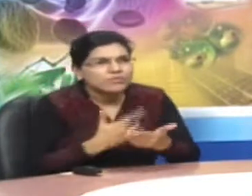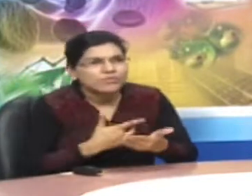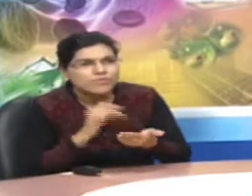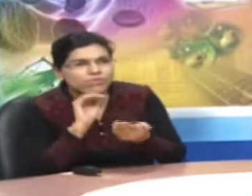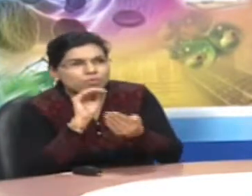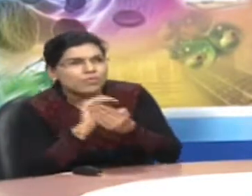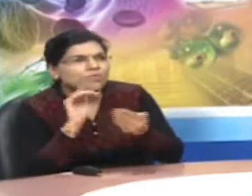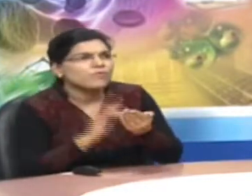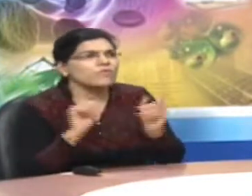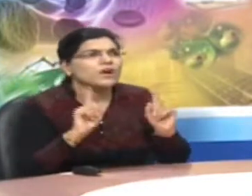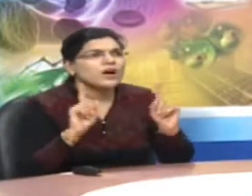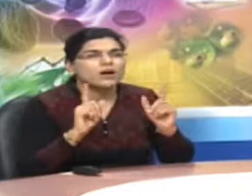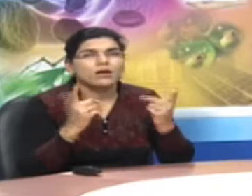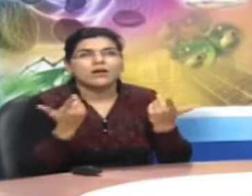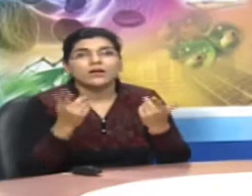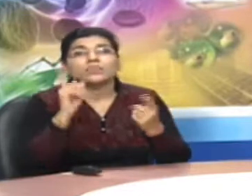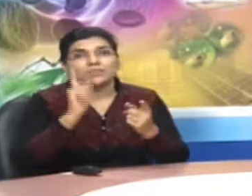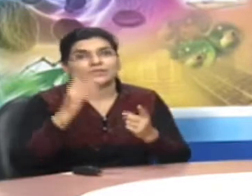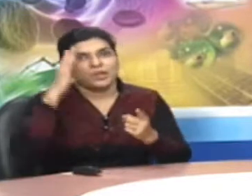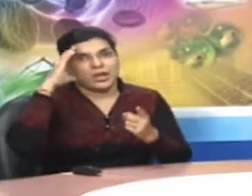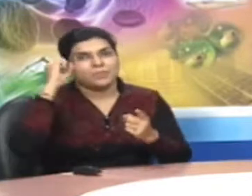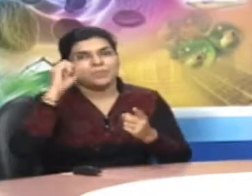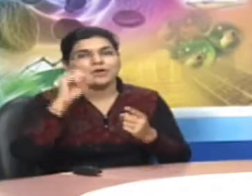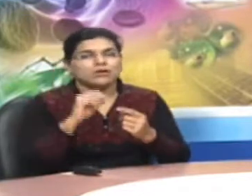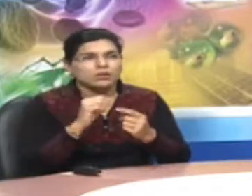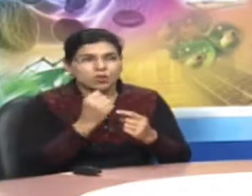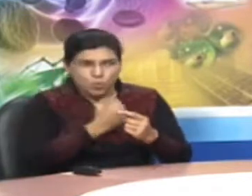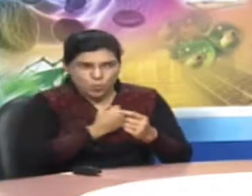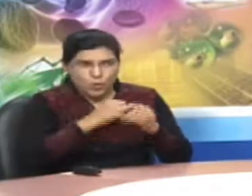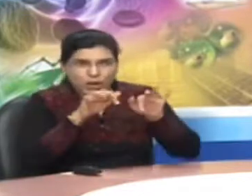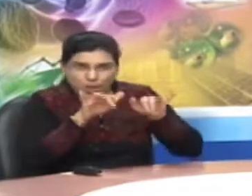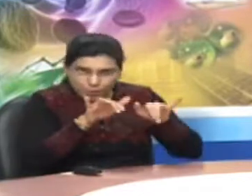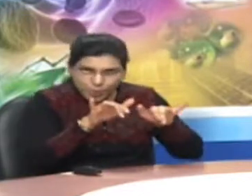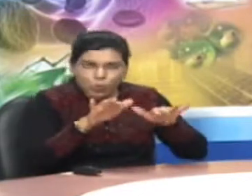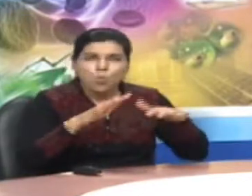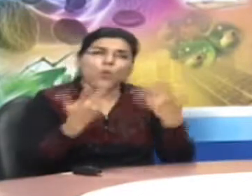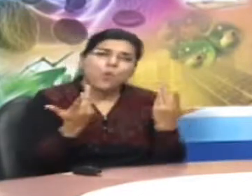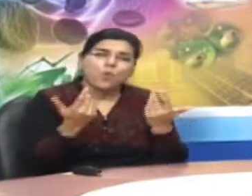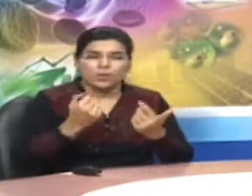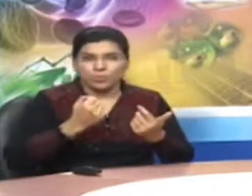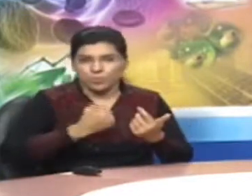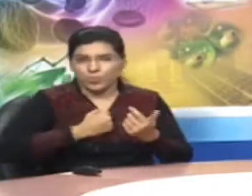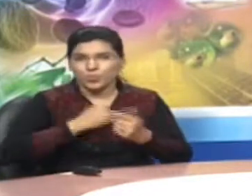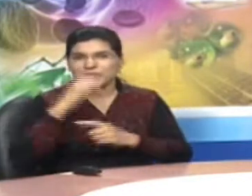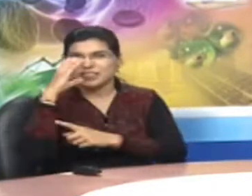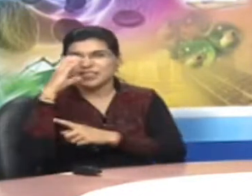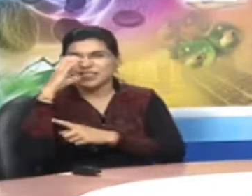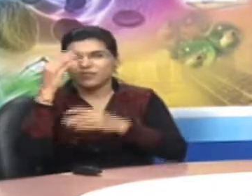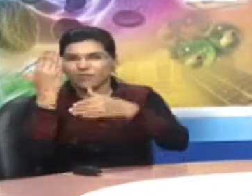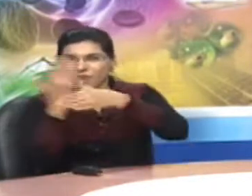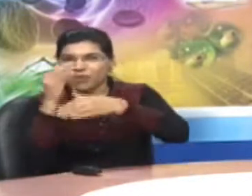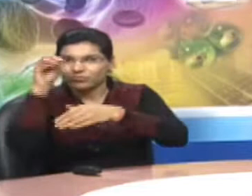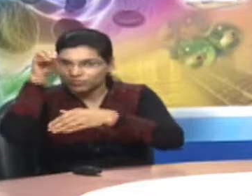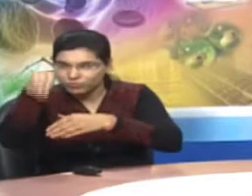You should always save it with a name that you remember, not with anything that you may forget later and not find